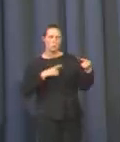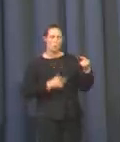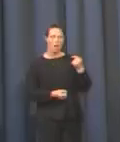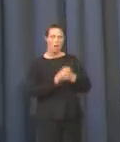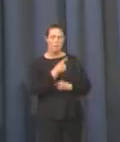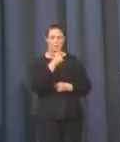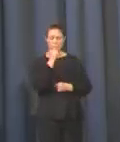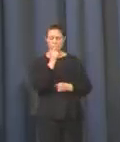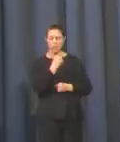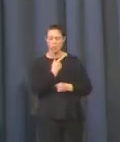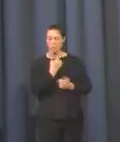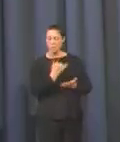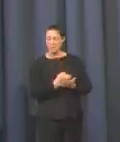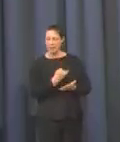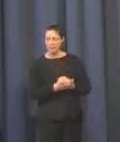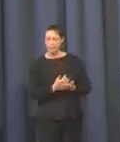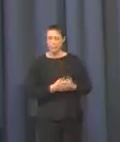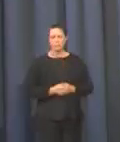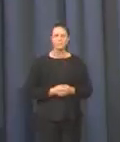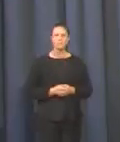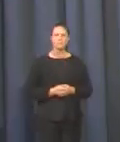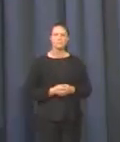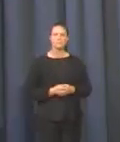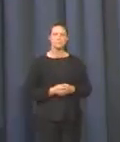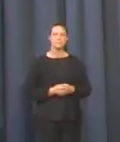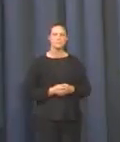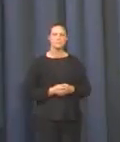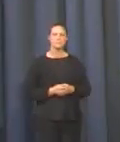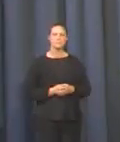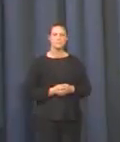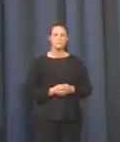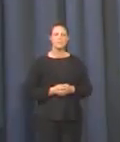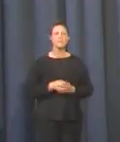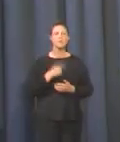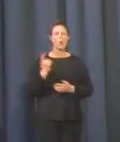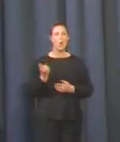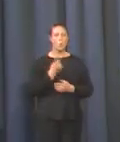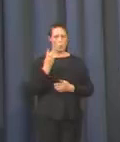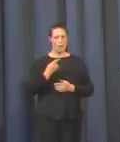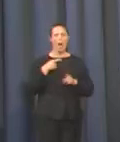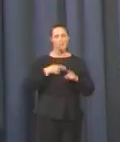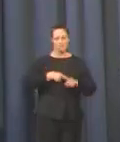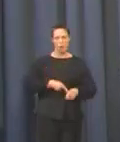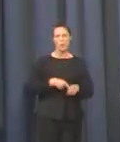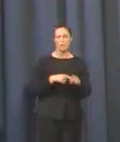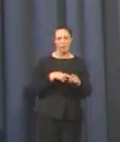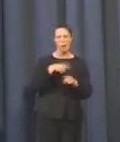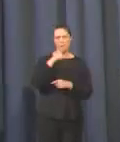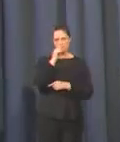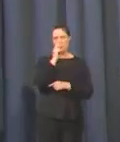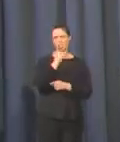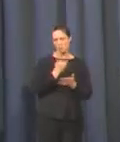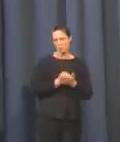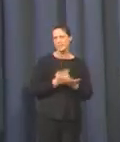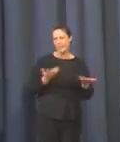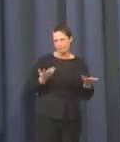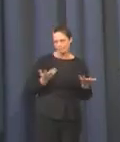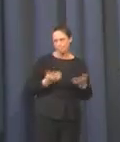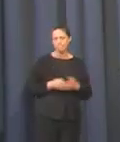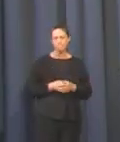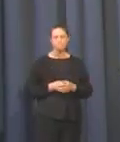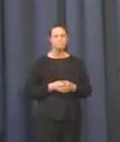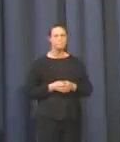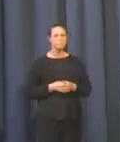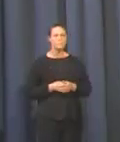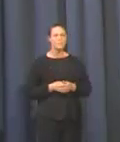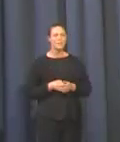Thank you. That is a line of inquiry that we are following. However, it's